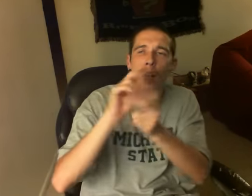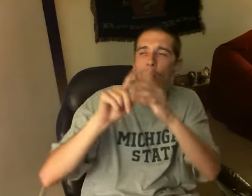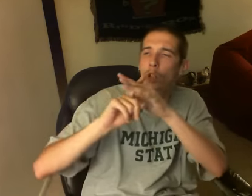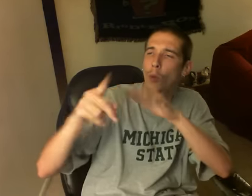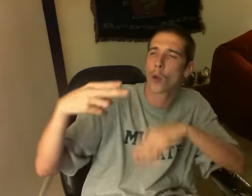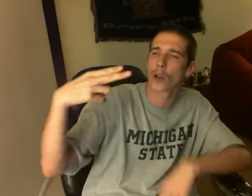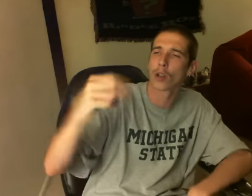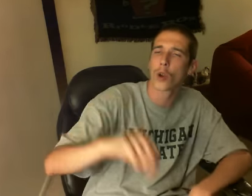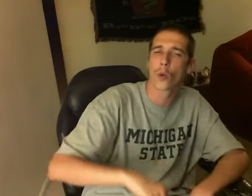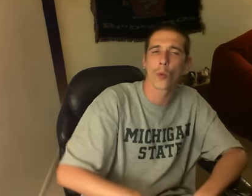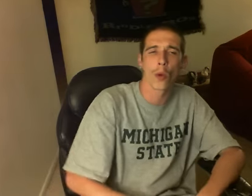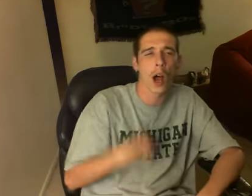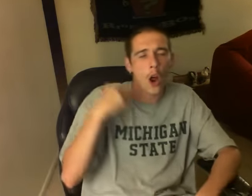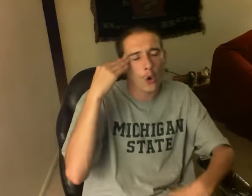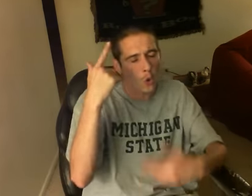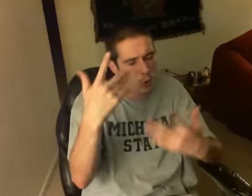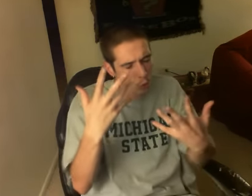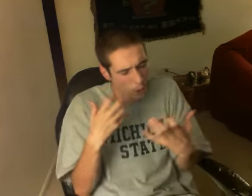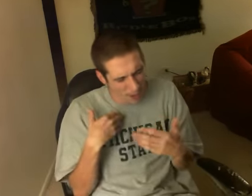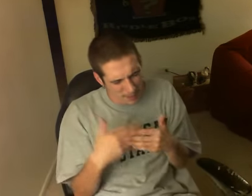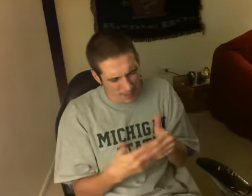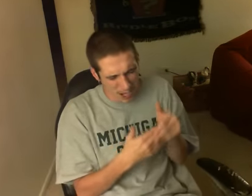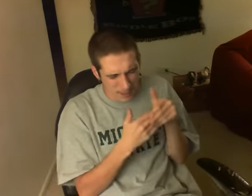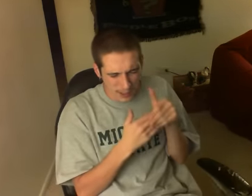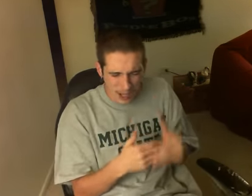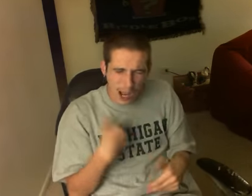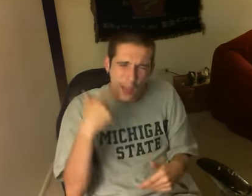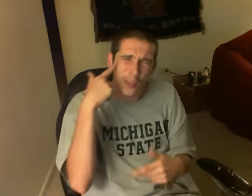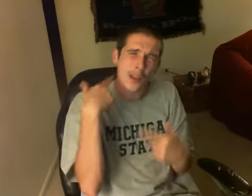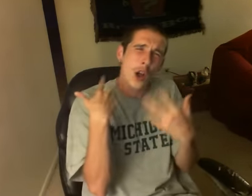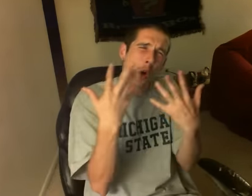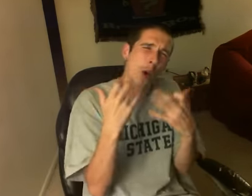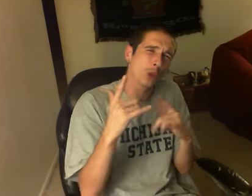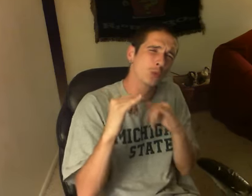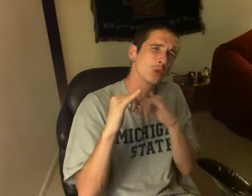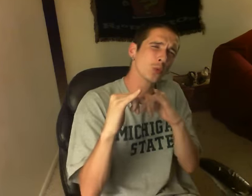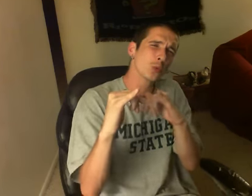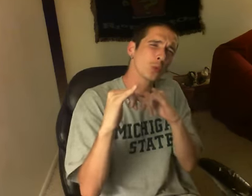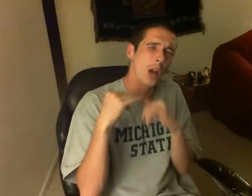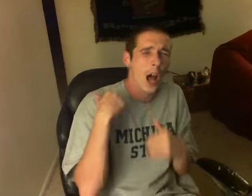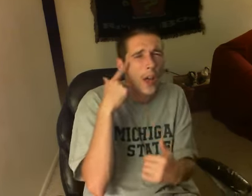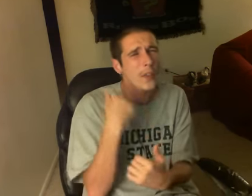ass on that fucking runway, ho. I know you for me, baby. I think I'll want you too. I think I love you, baby. I think I love you